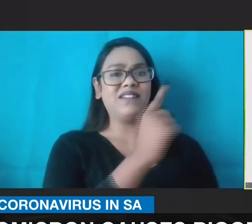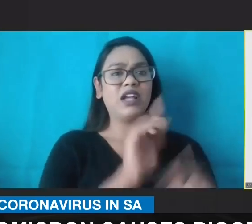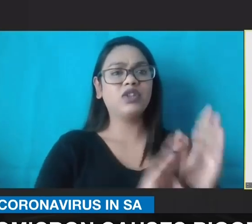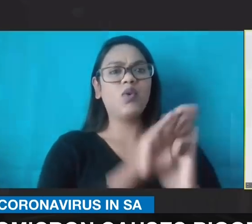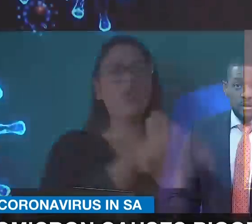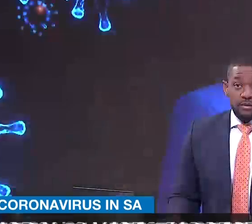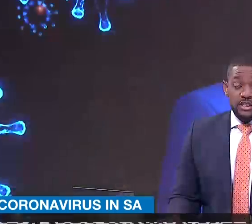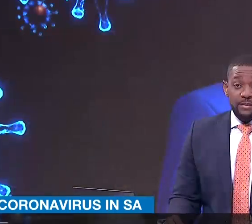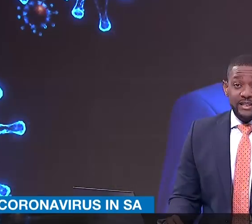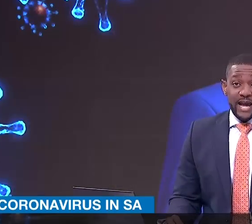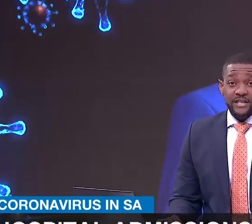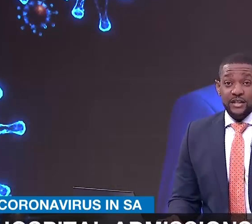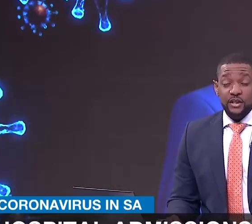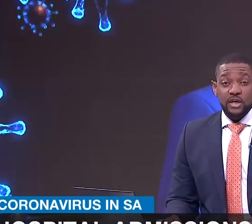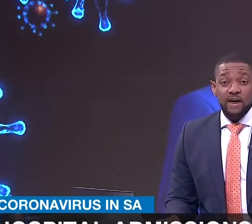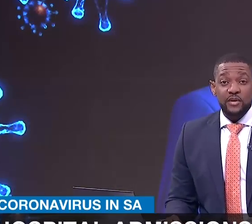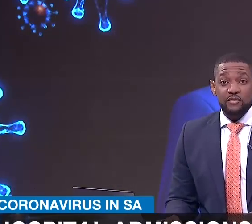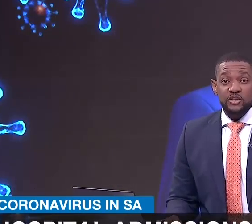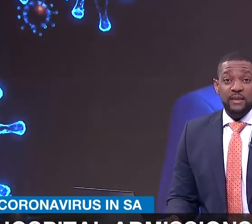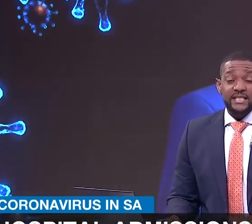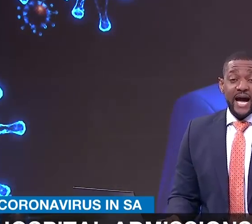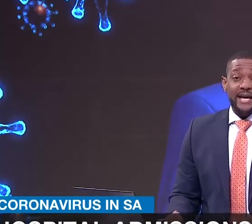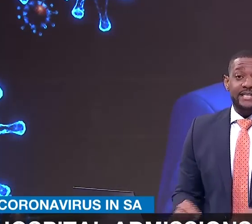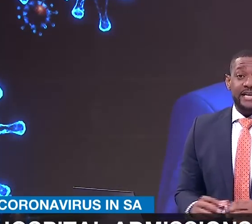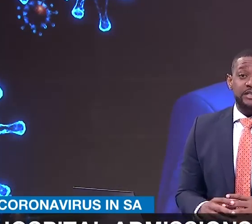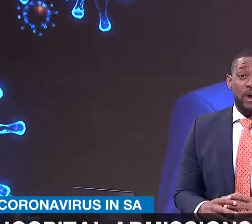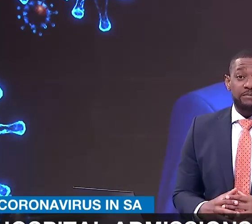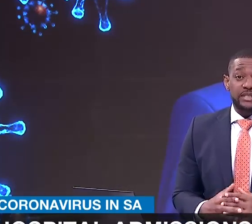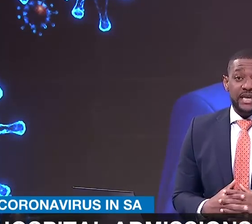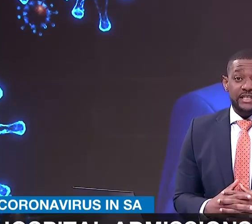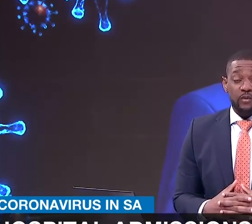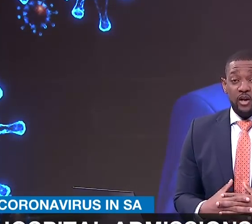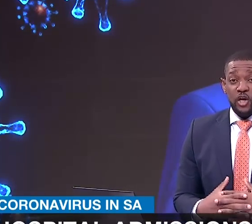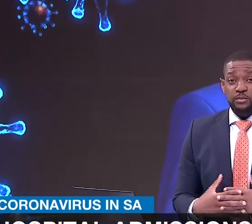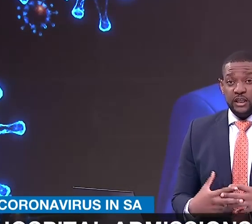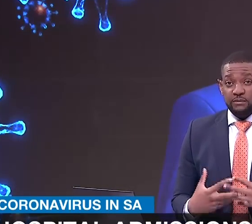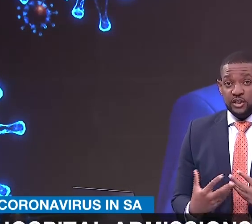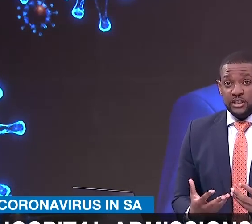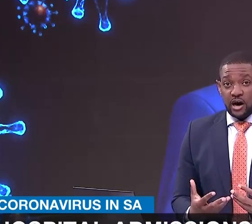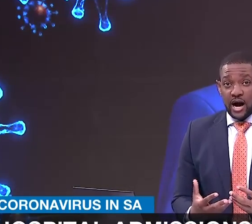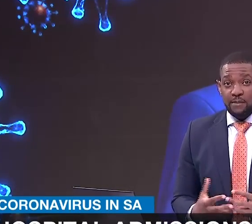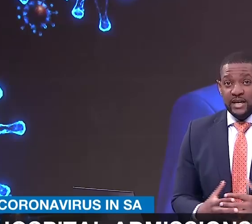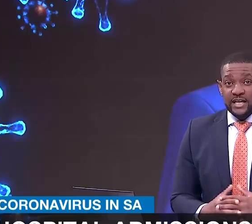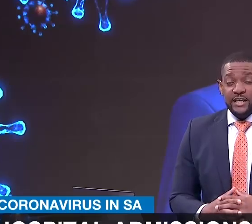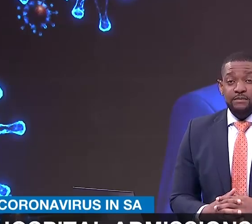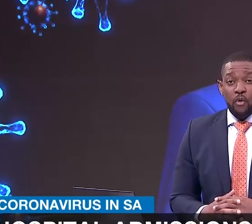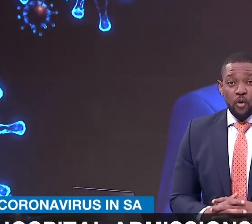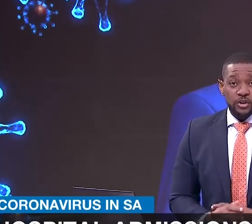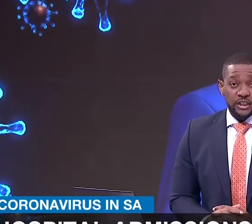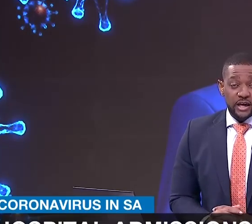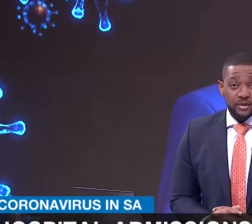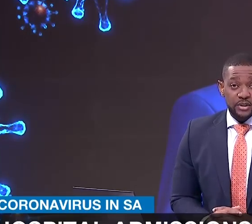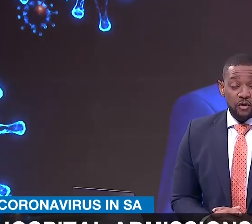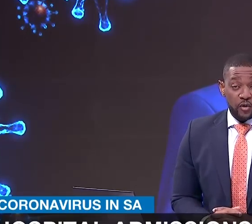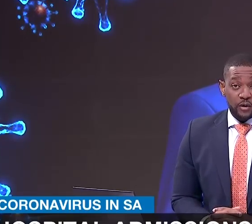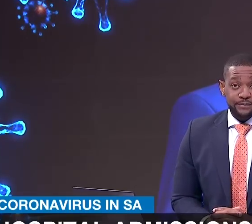100,000. Minister Phaahla added that the recovery rate remains high at 91%, and while hospital admissions are up, there's more